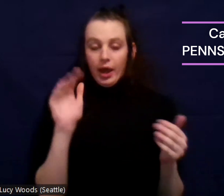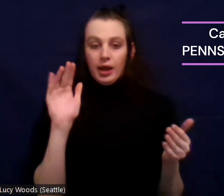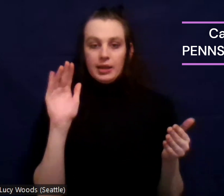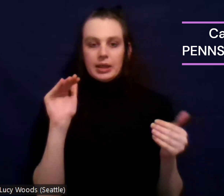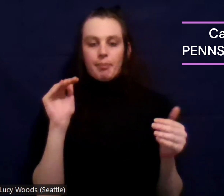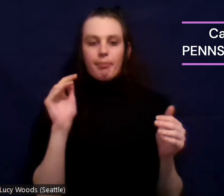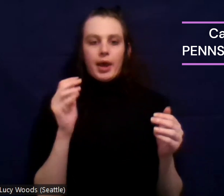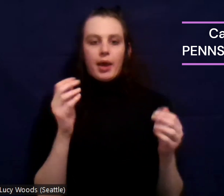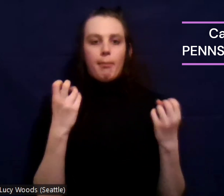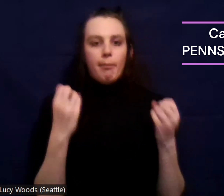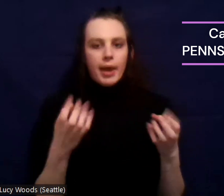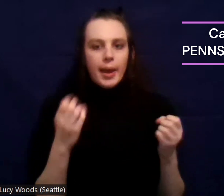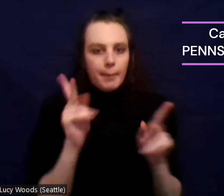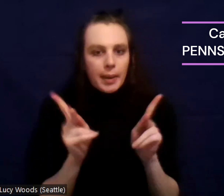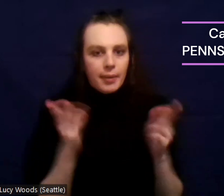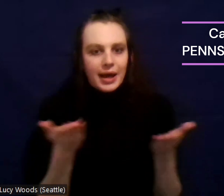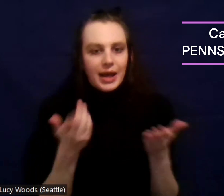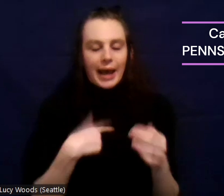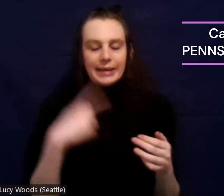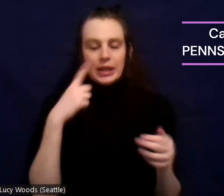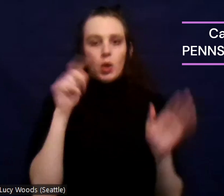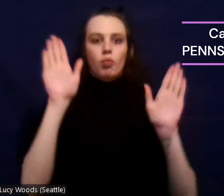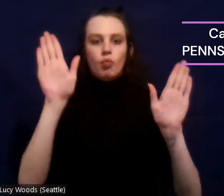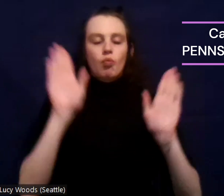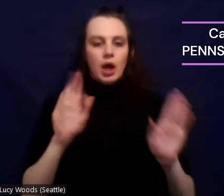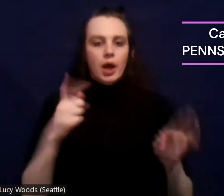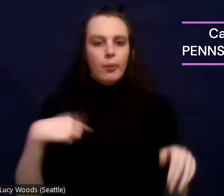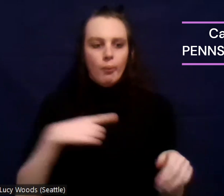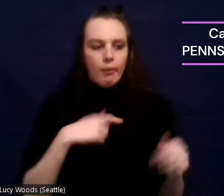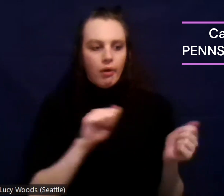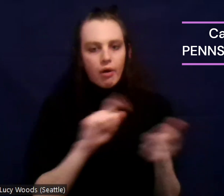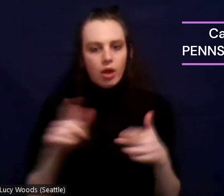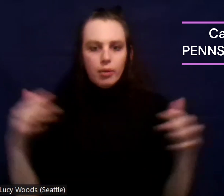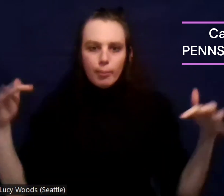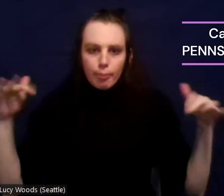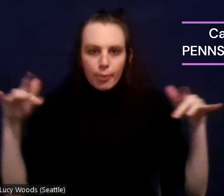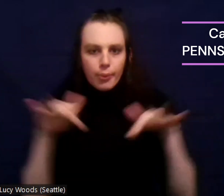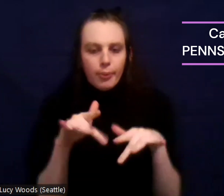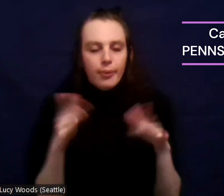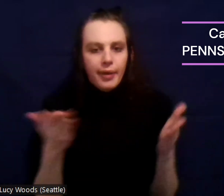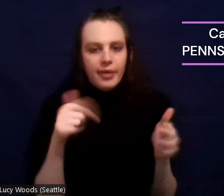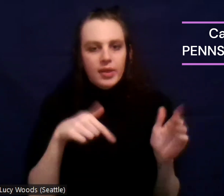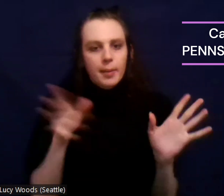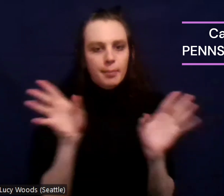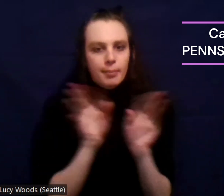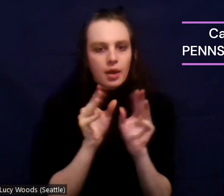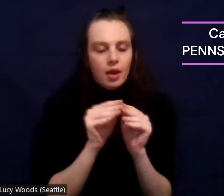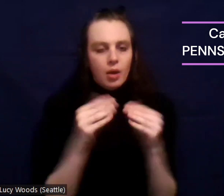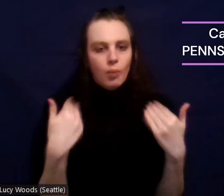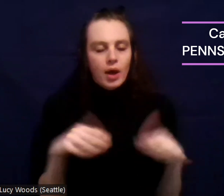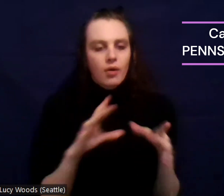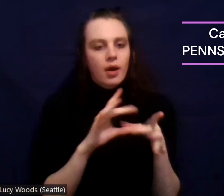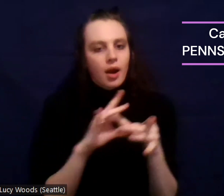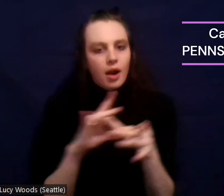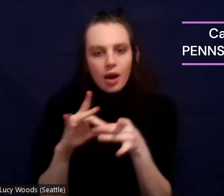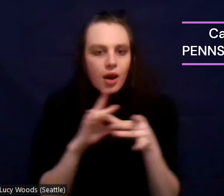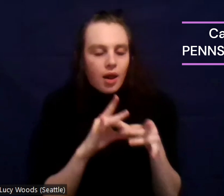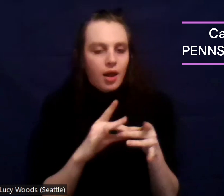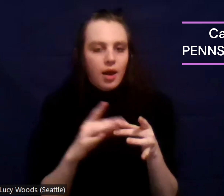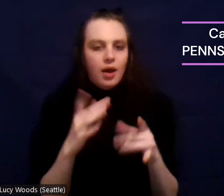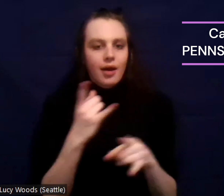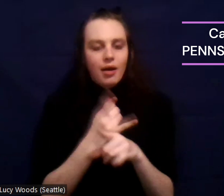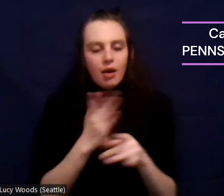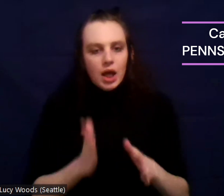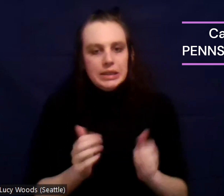here. But I think that's amazing that we can all come together and, you know, connect as alcoholics.